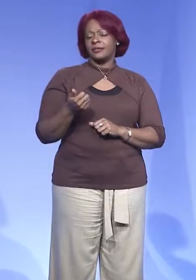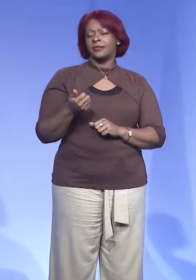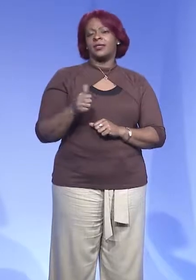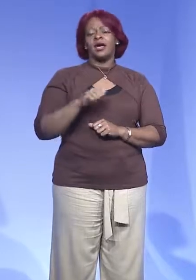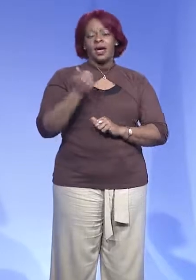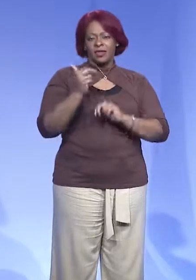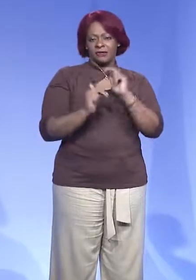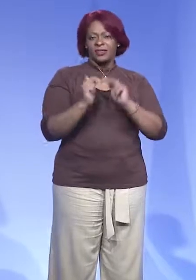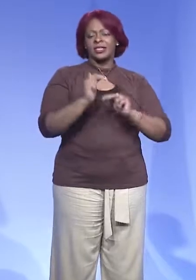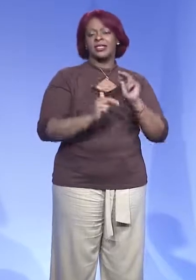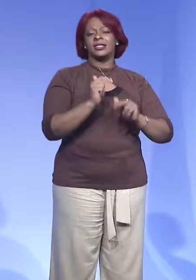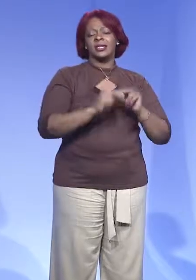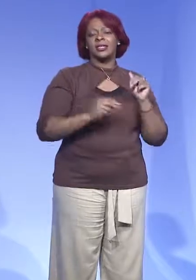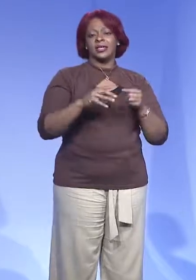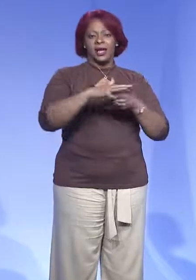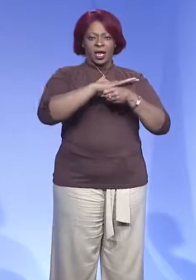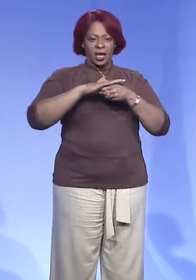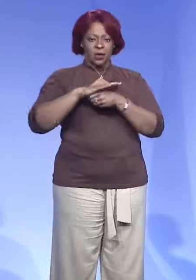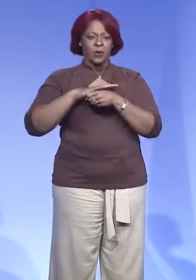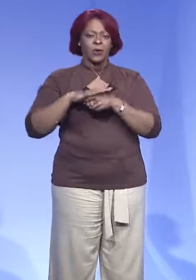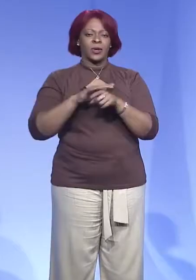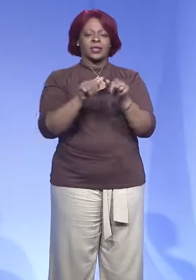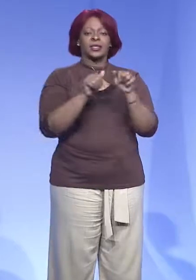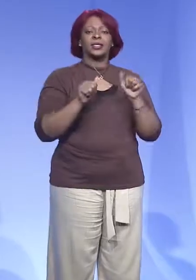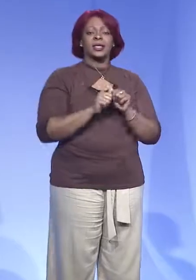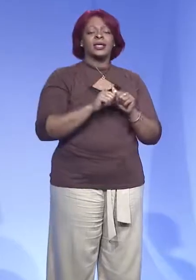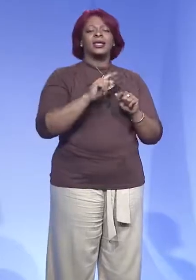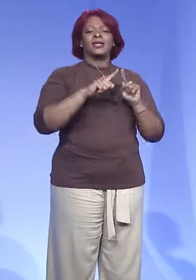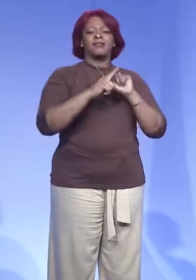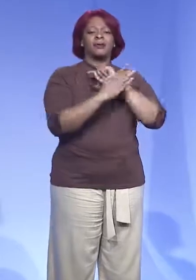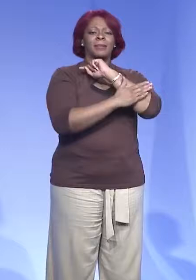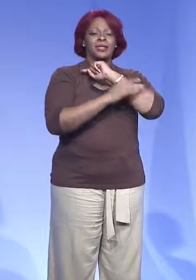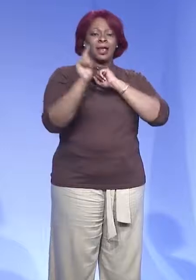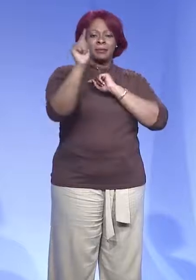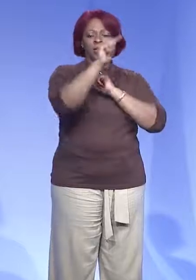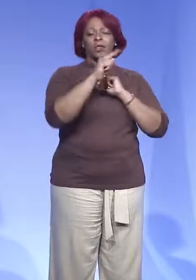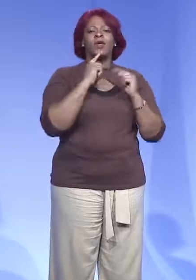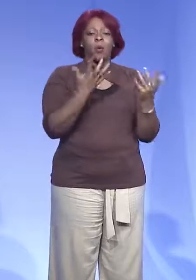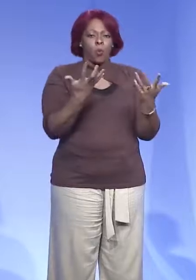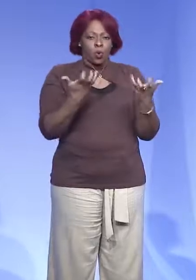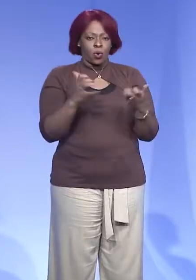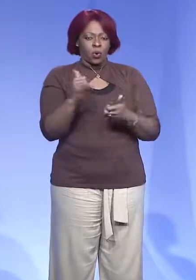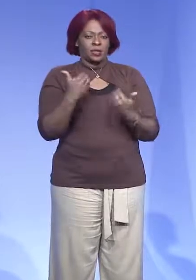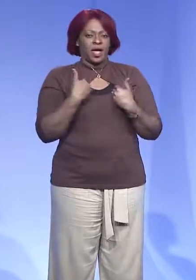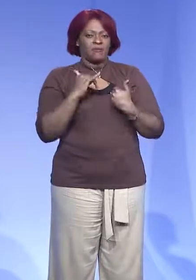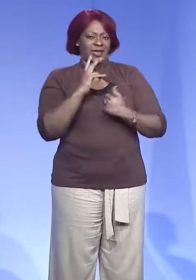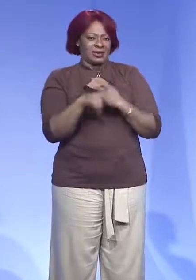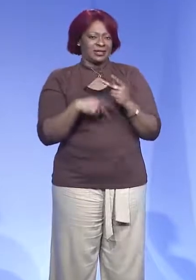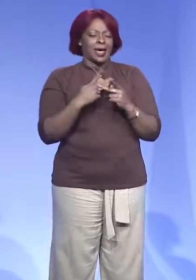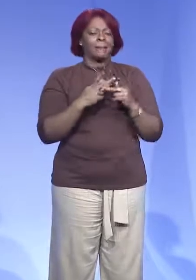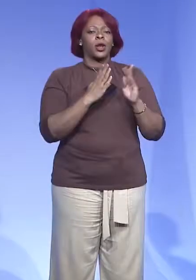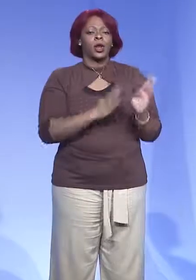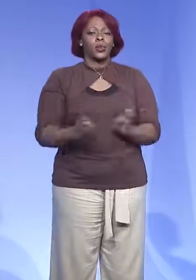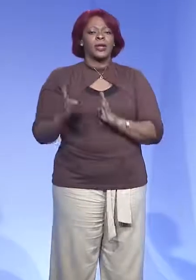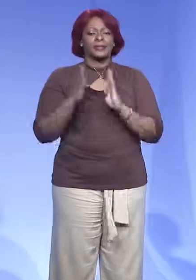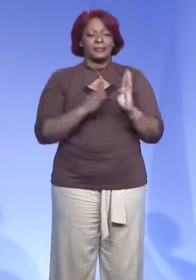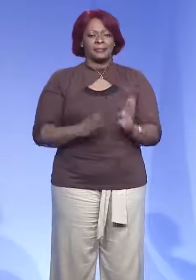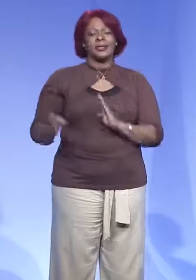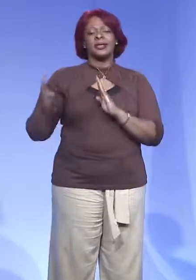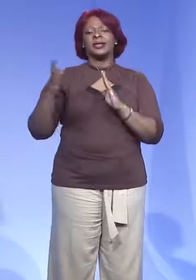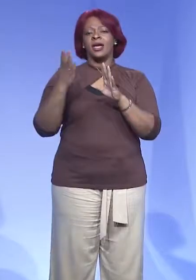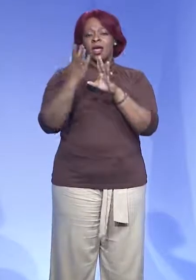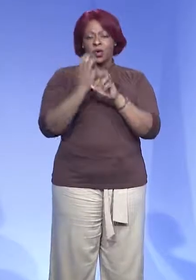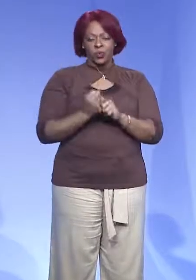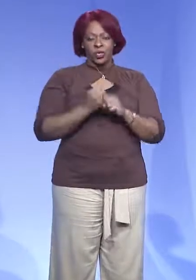other facilities and areas, municipalities that would like to also have that type of an arrangement. I've